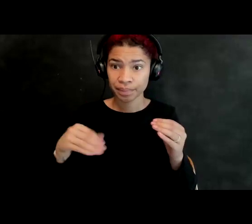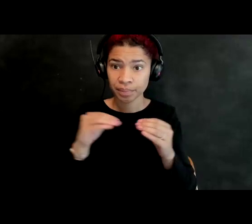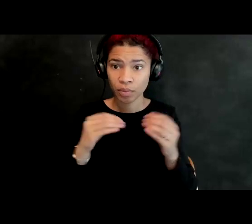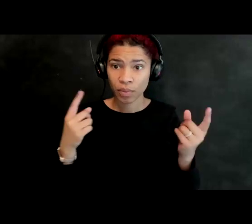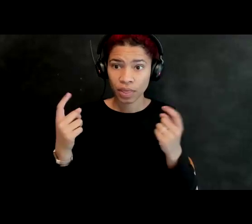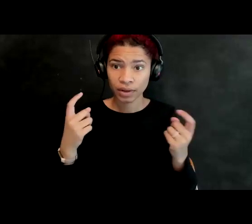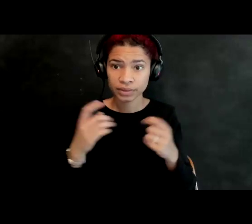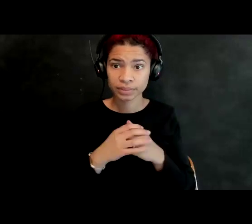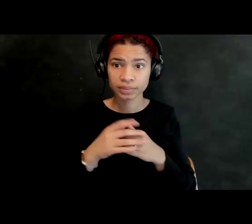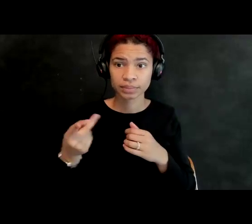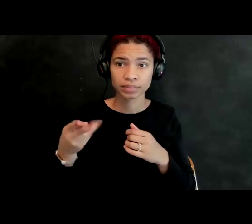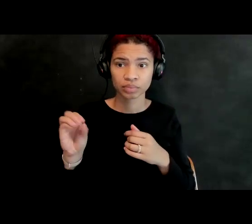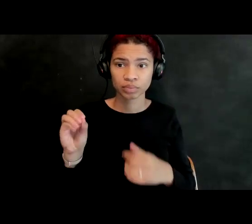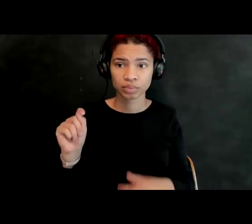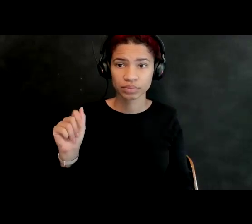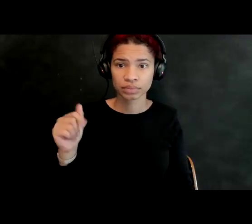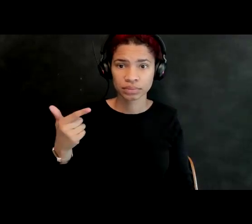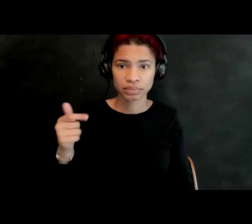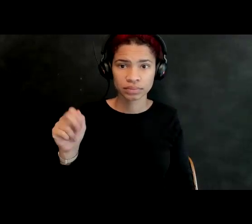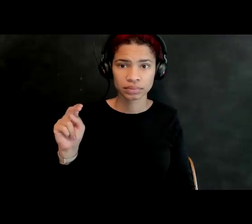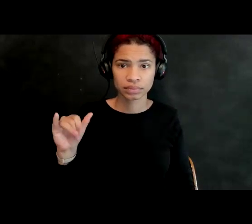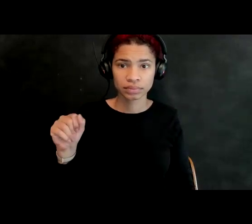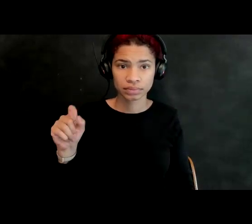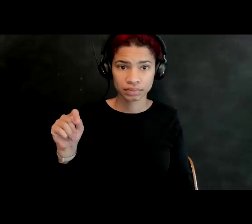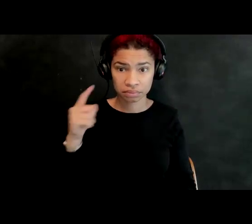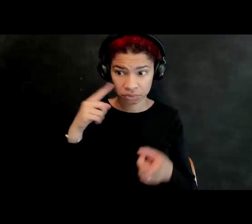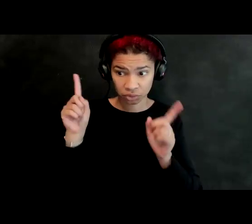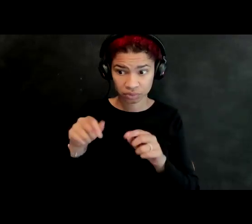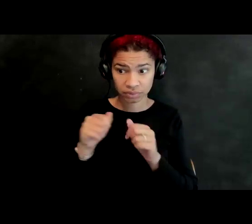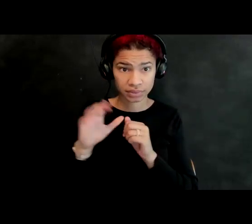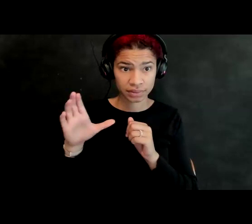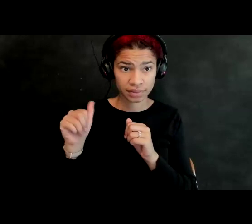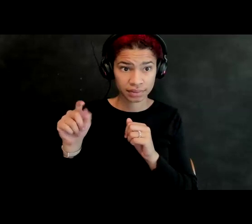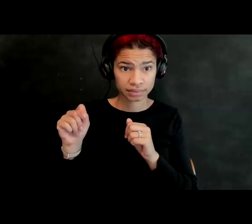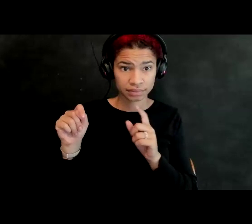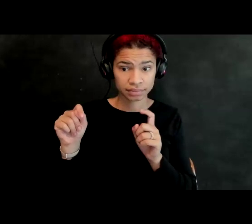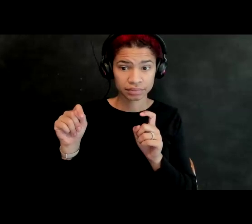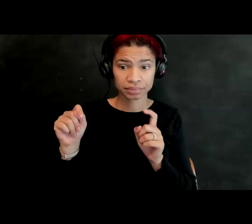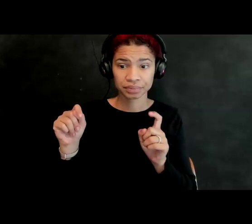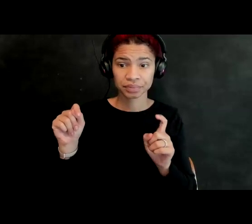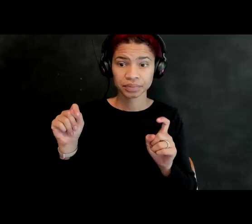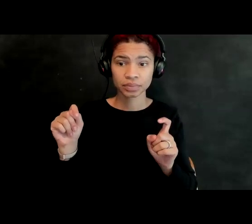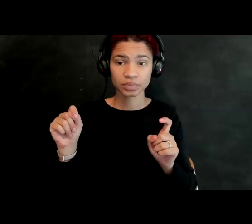the protagonist is? Do we agree with Cat that the protagonist is Archibald?